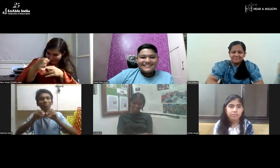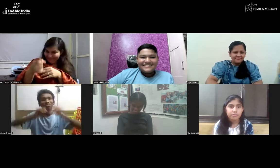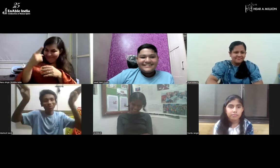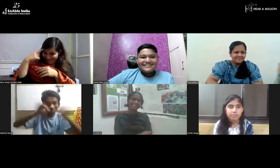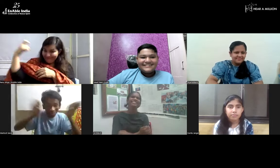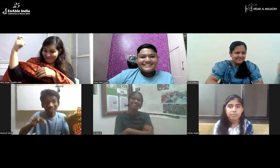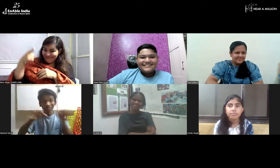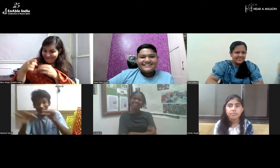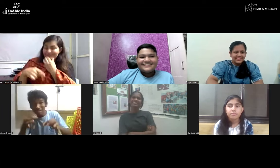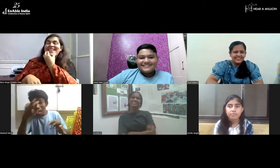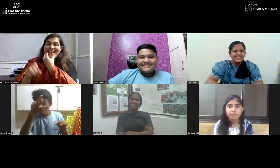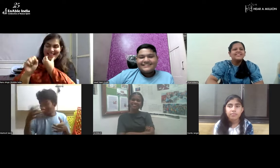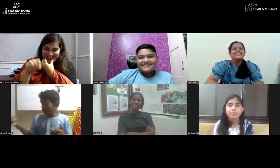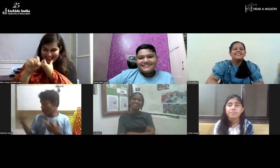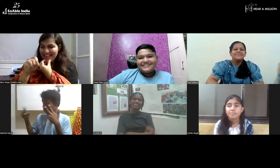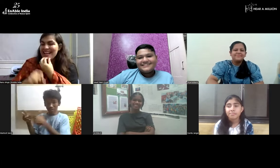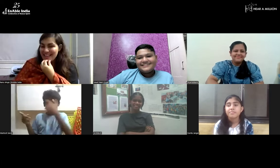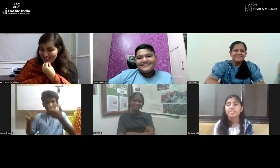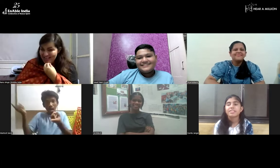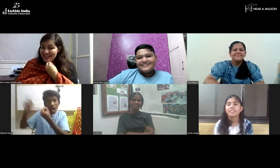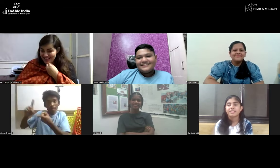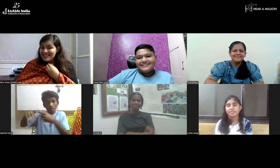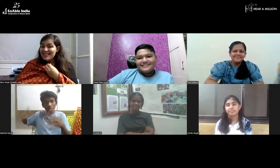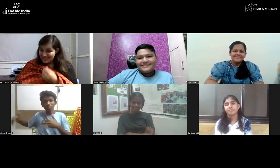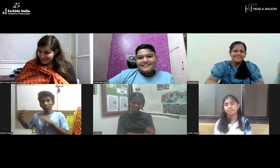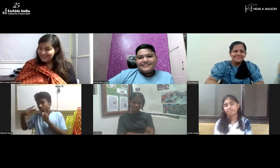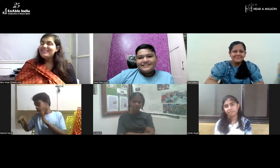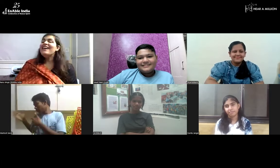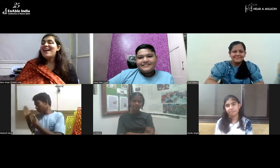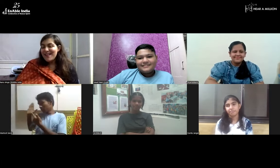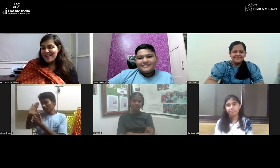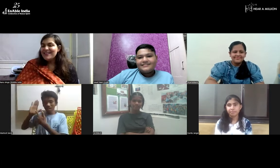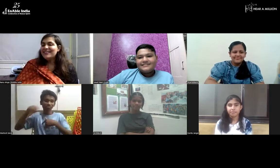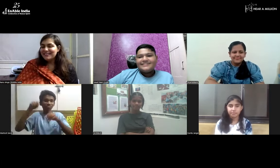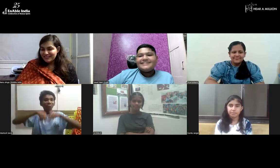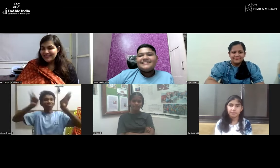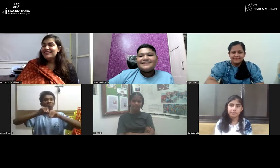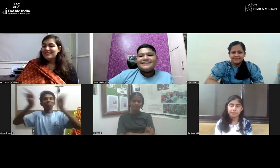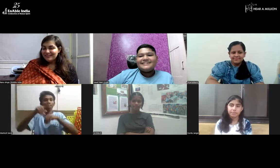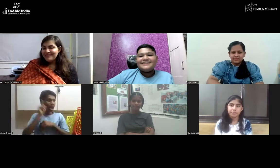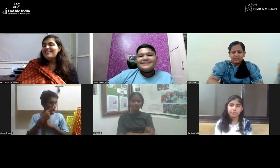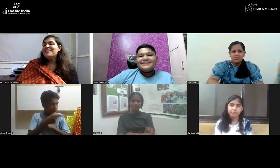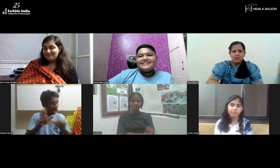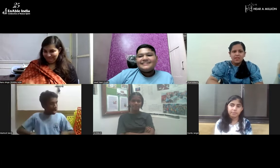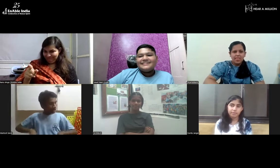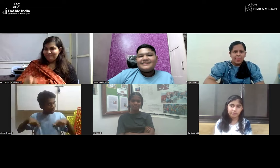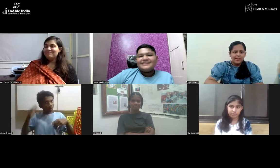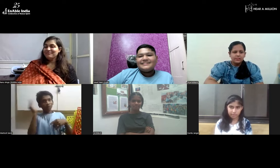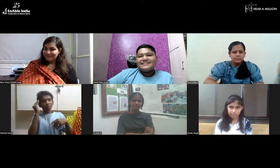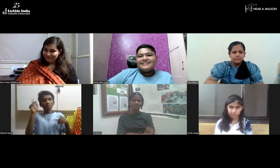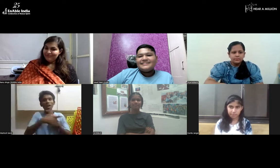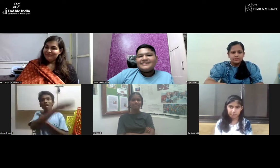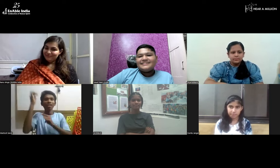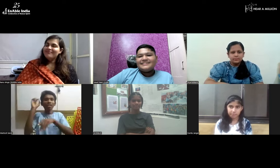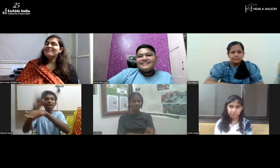or a very close friend and share with them. So, who's your very close, trusted friend, and discuss with them whatever is